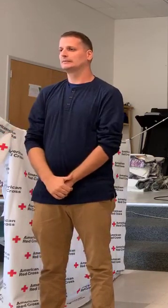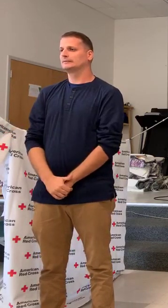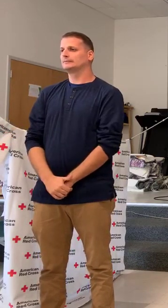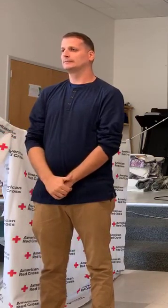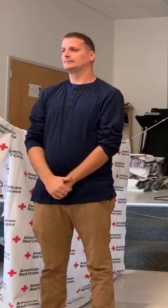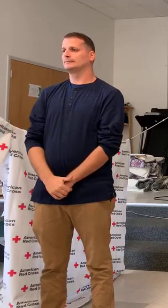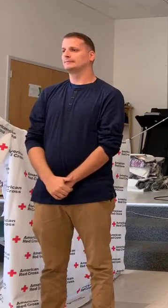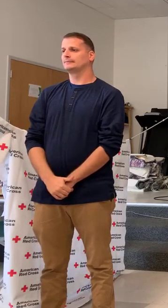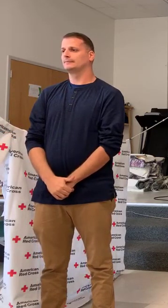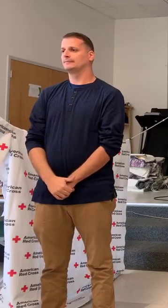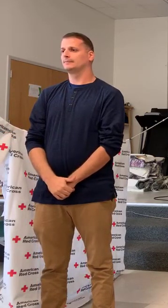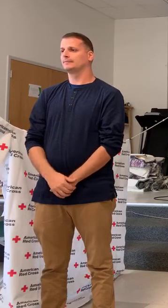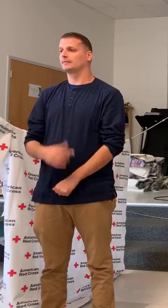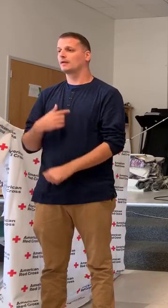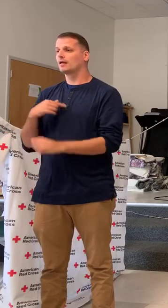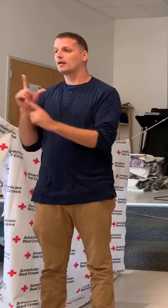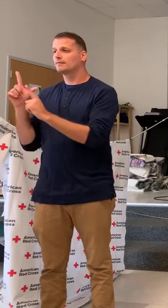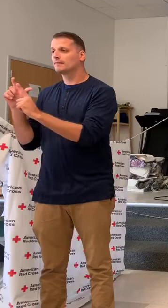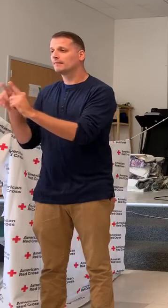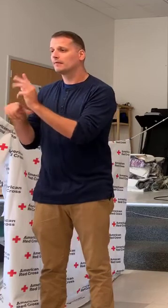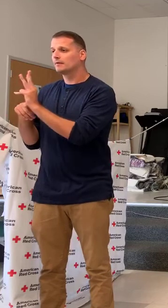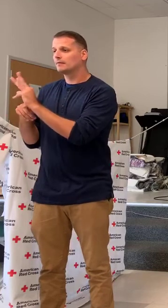take pictures and videos.